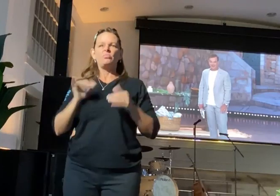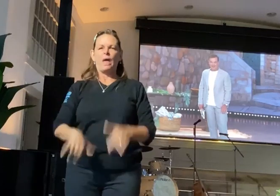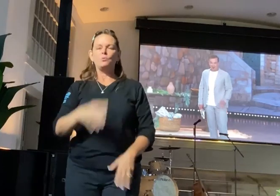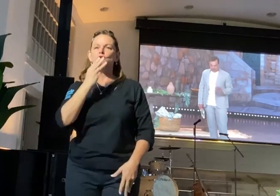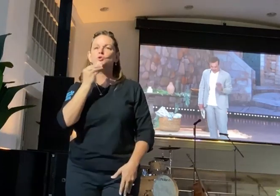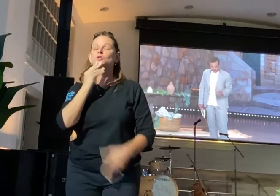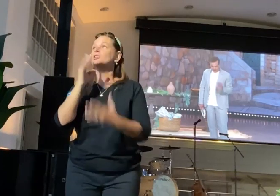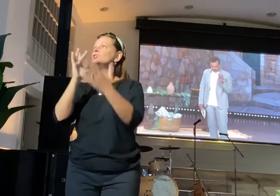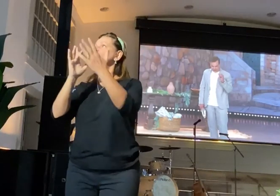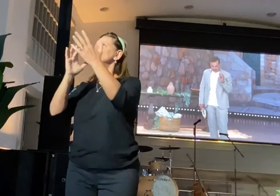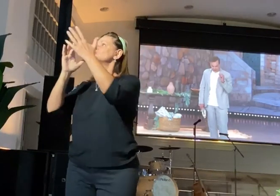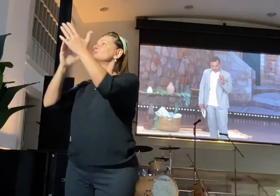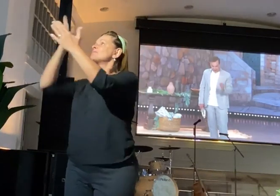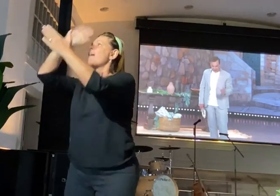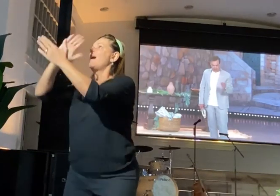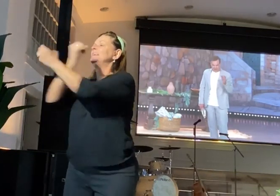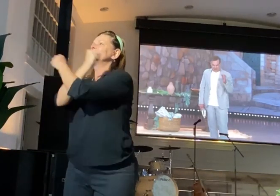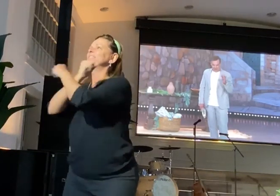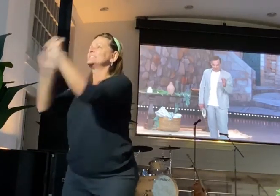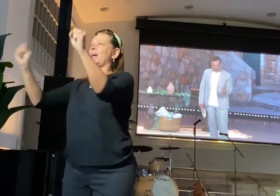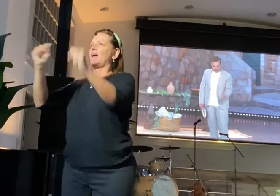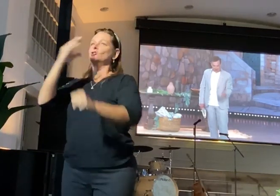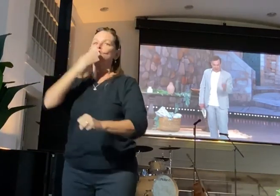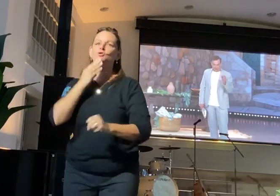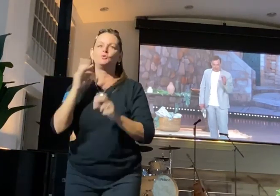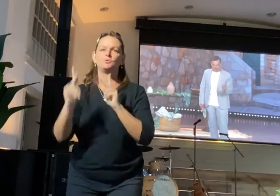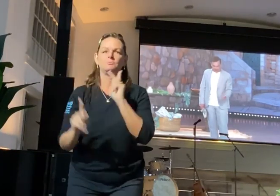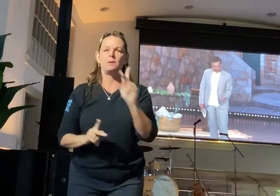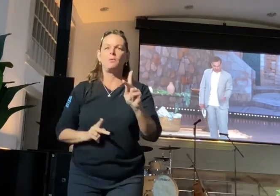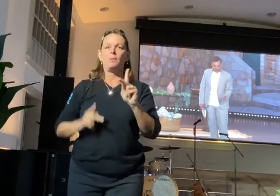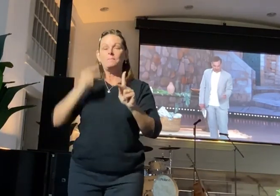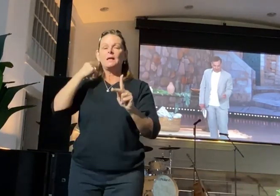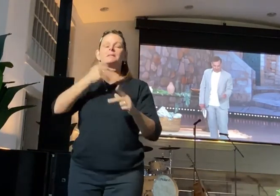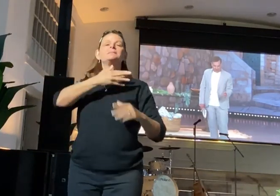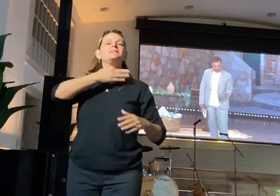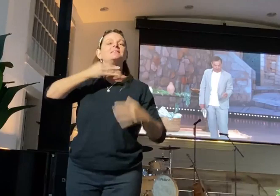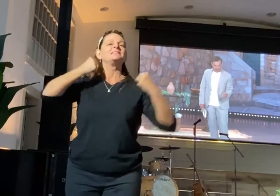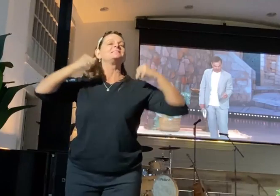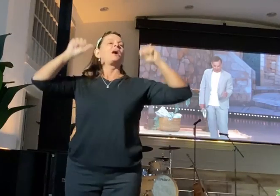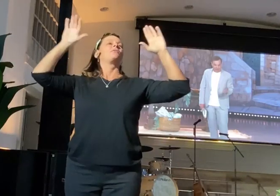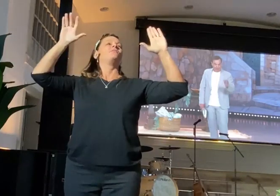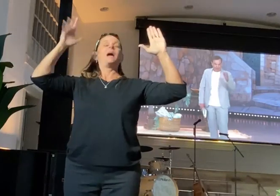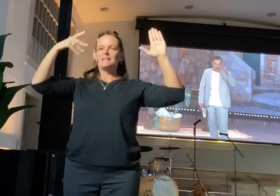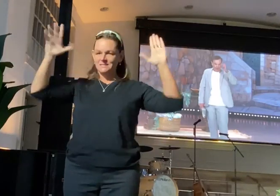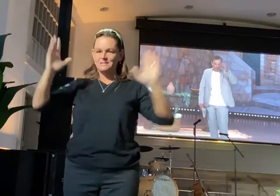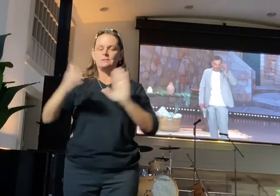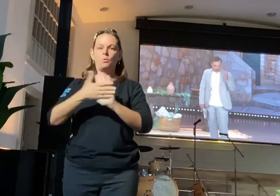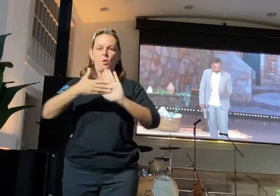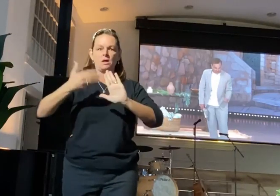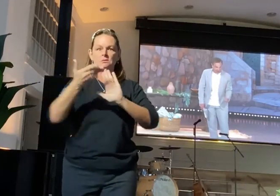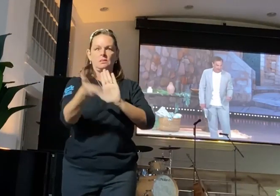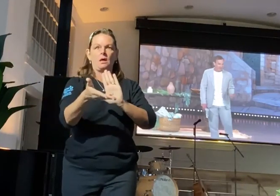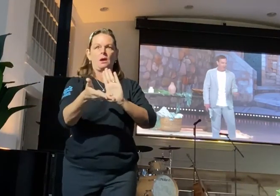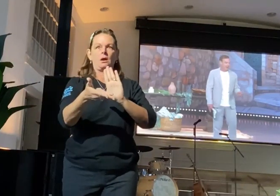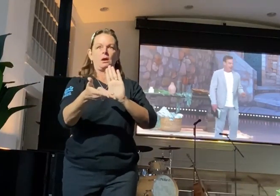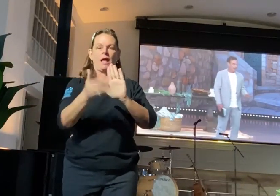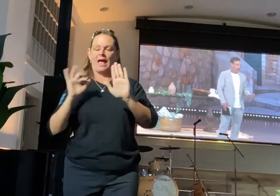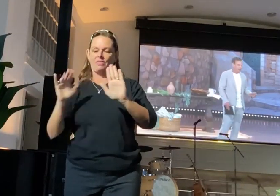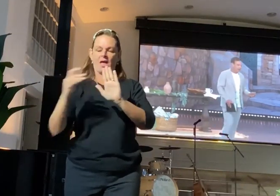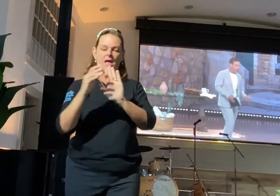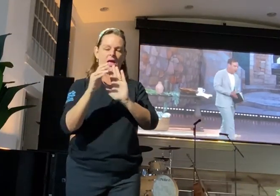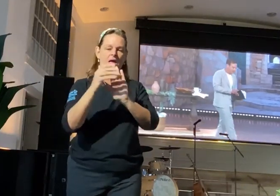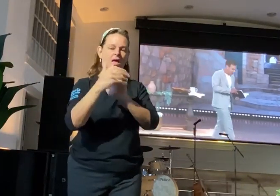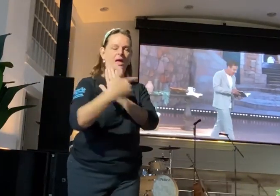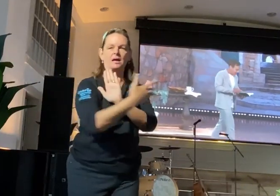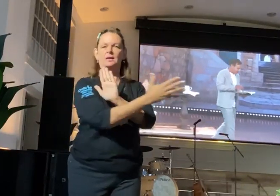in. On this Holy Week, they were celebrating, preparing to celebrate, the sacrifice of a